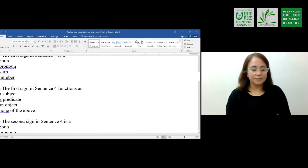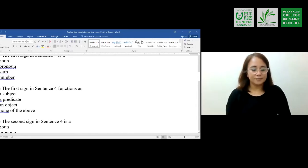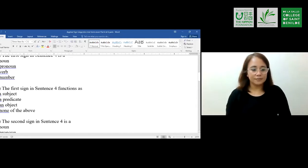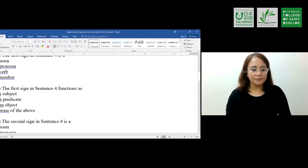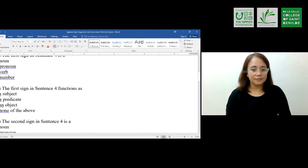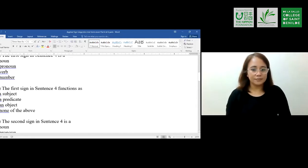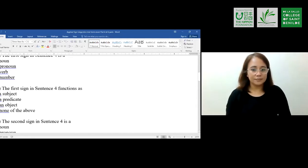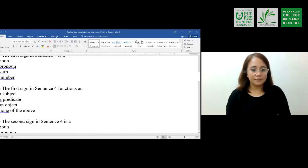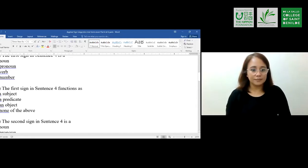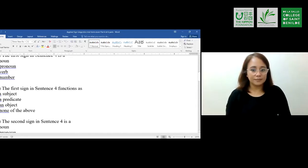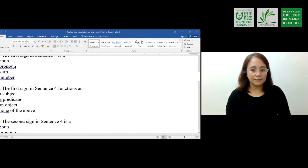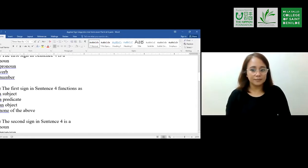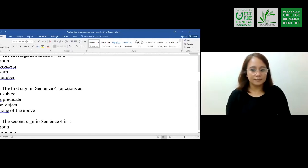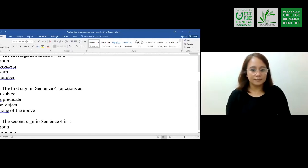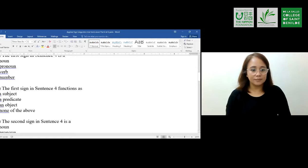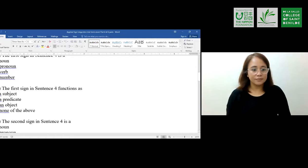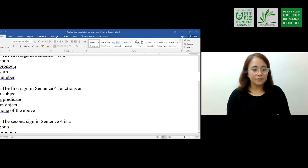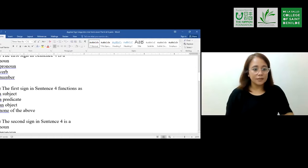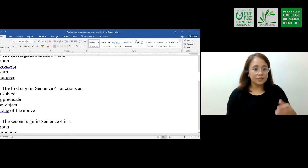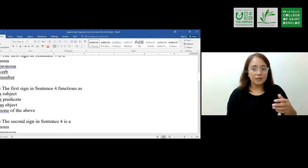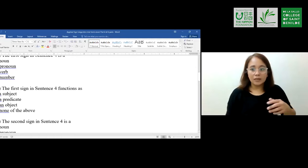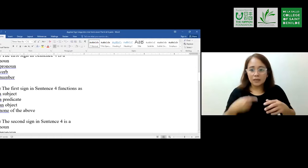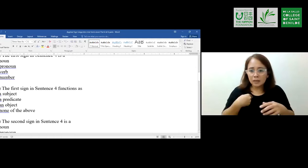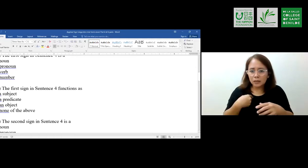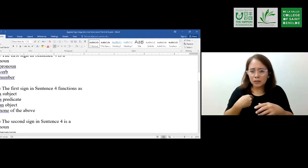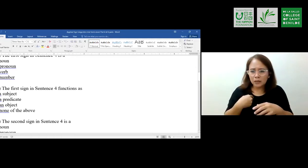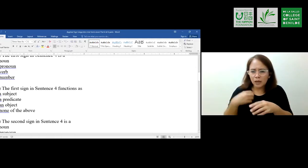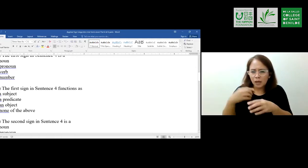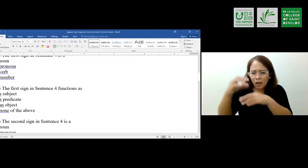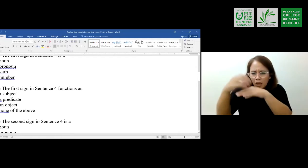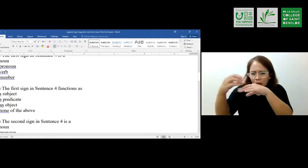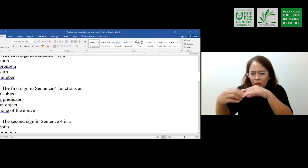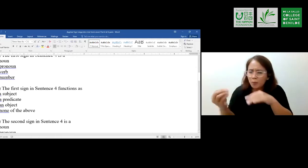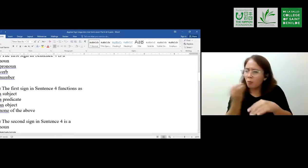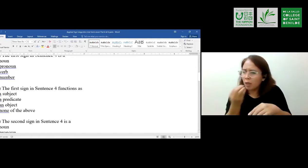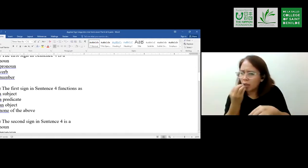Are the grapes doing the eating or is someone eating the grapes?